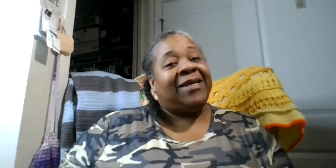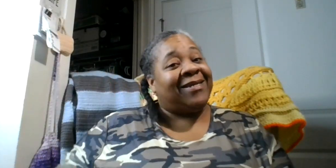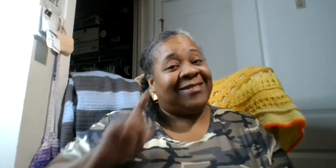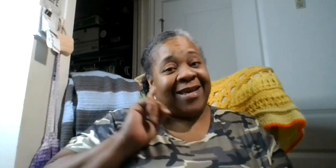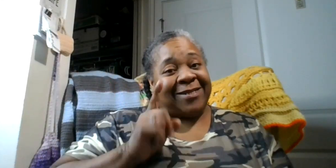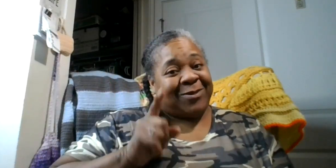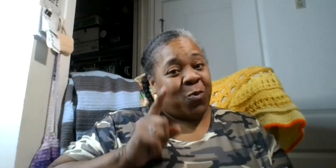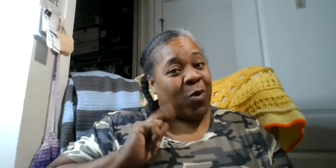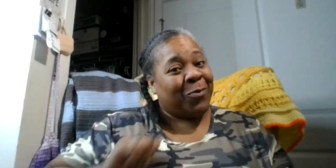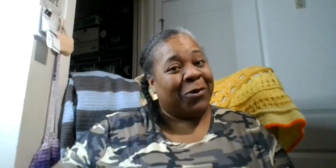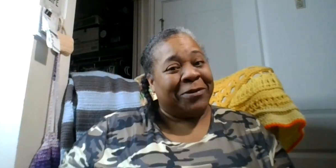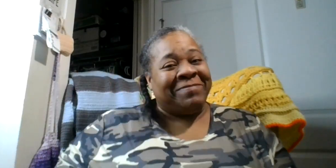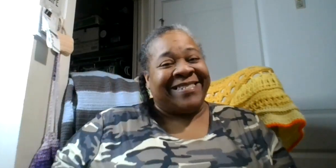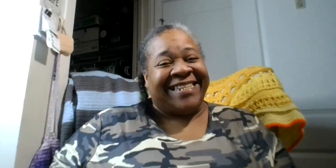Yes, that is one word.